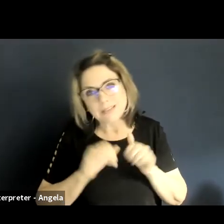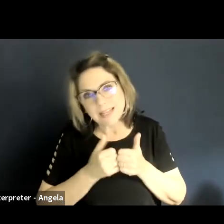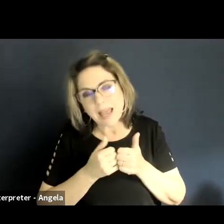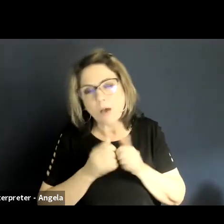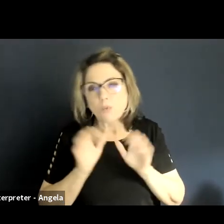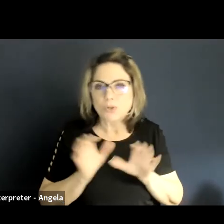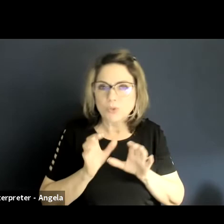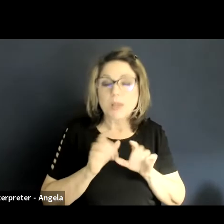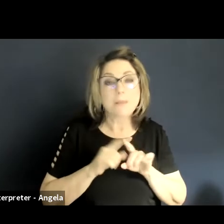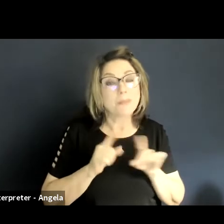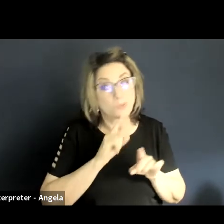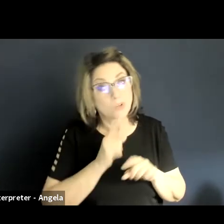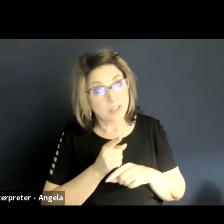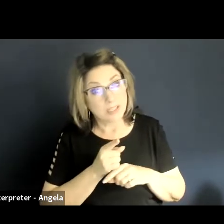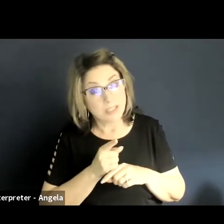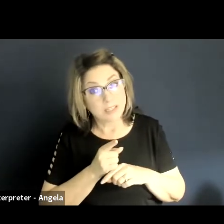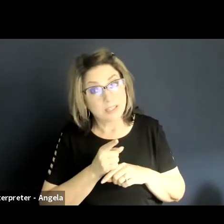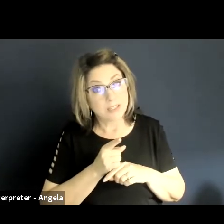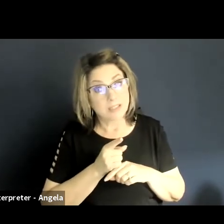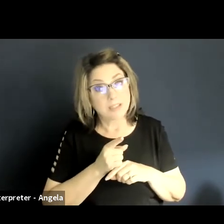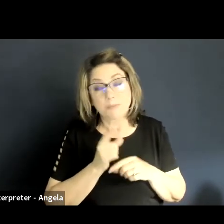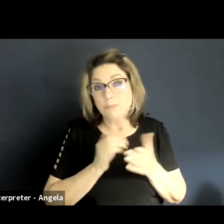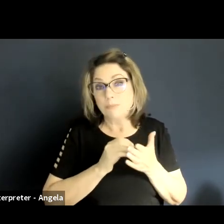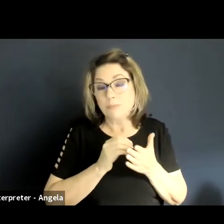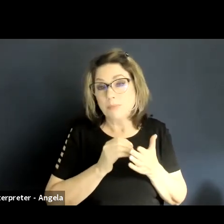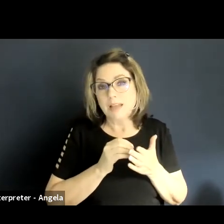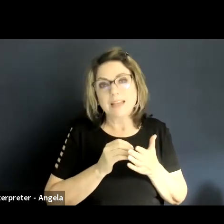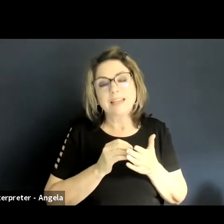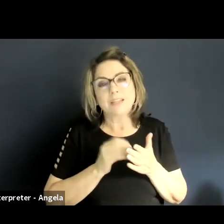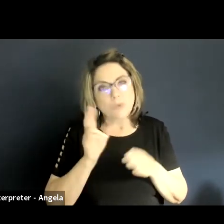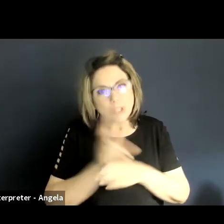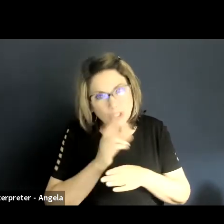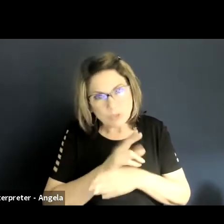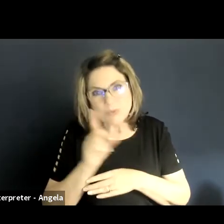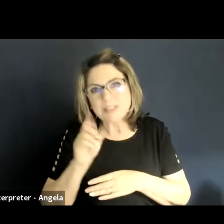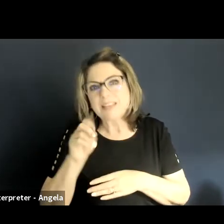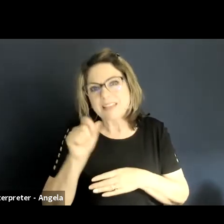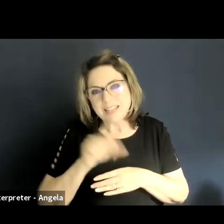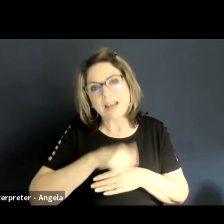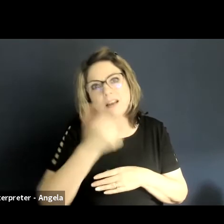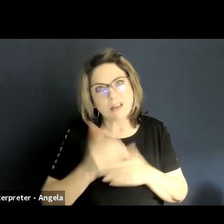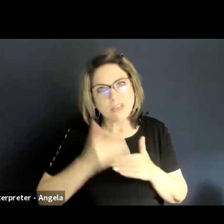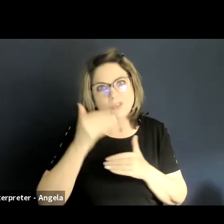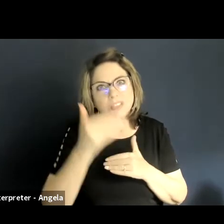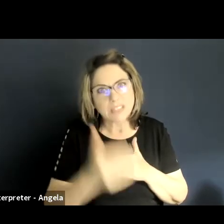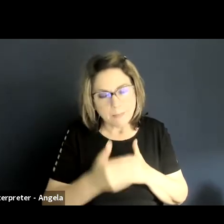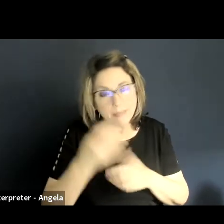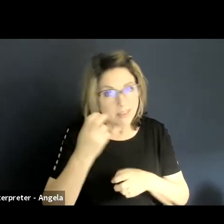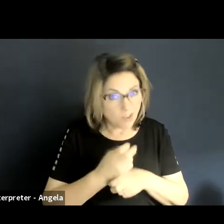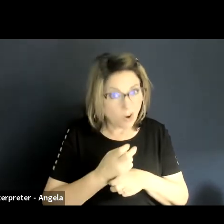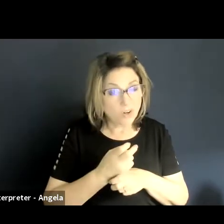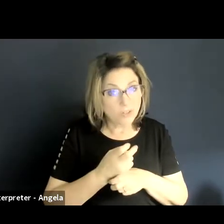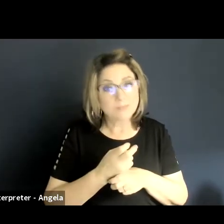doing, but actually like putting that data to use. It's like a whole nother step that is even harder.